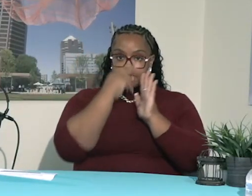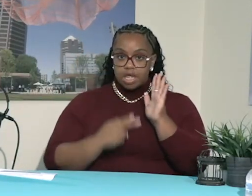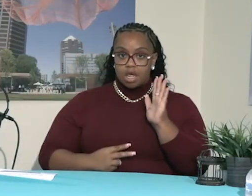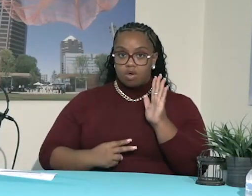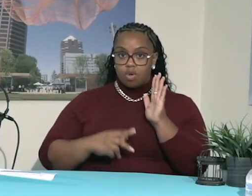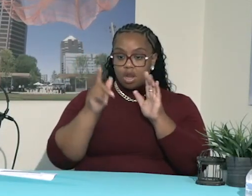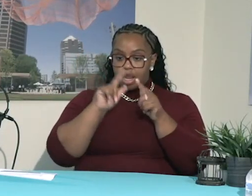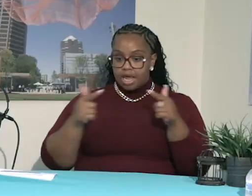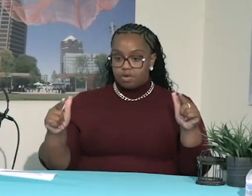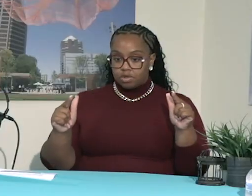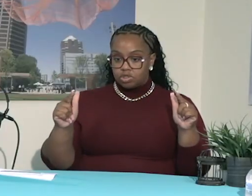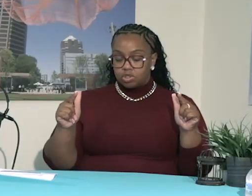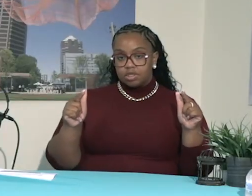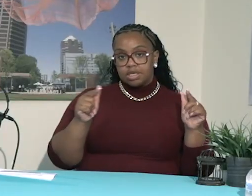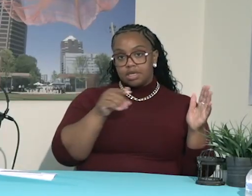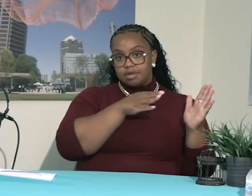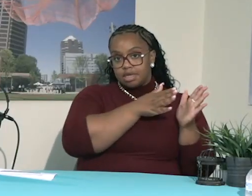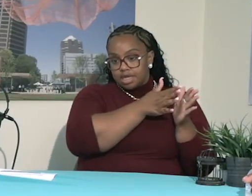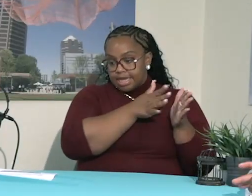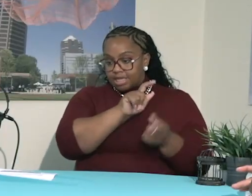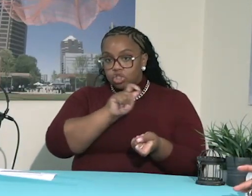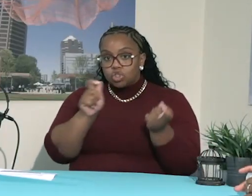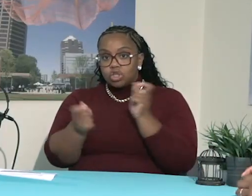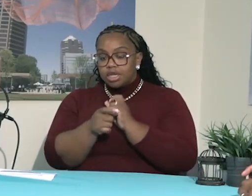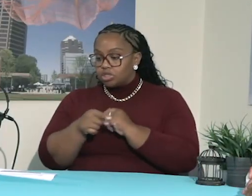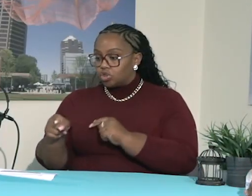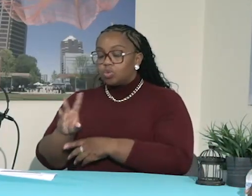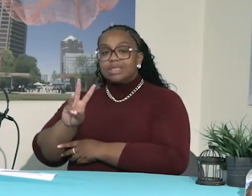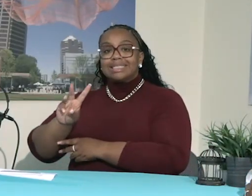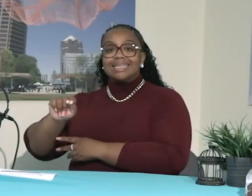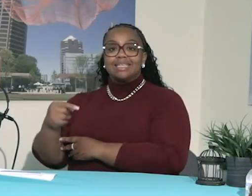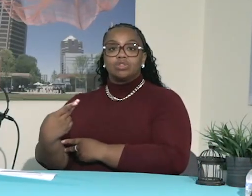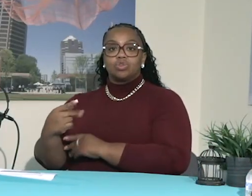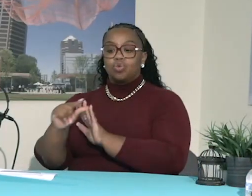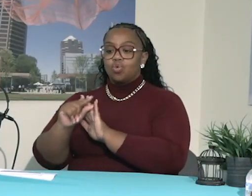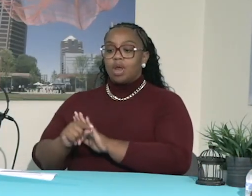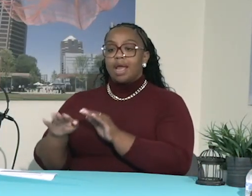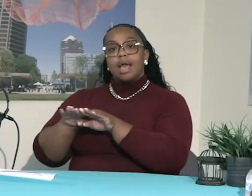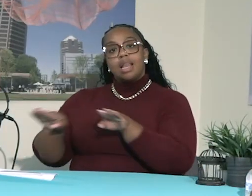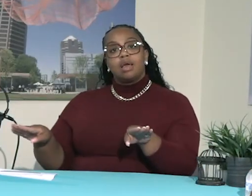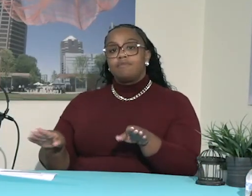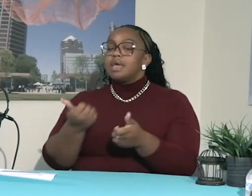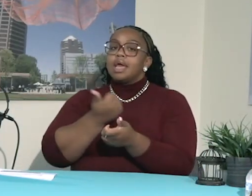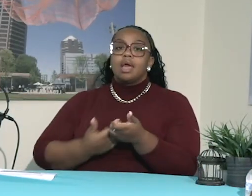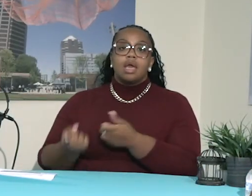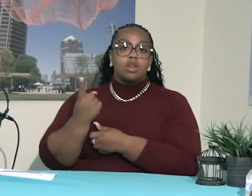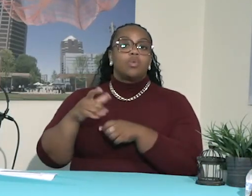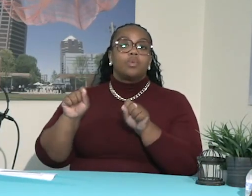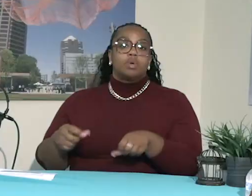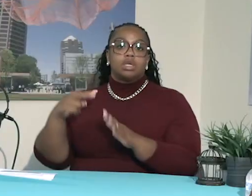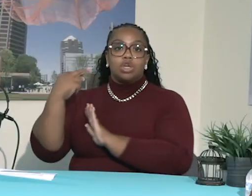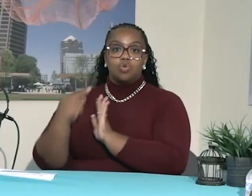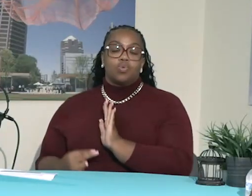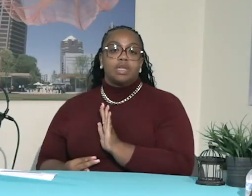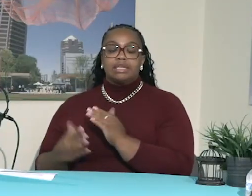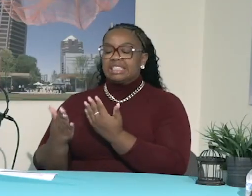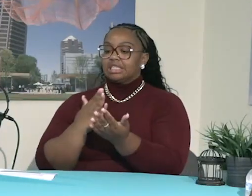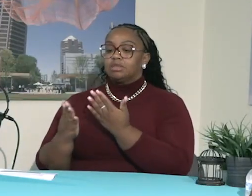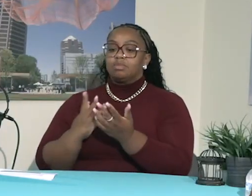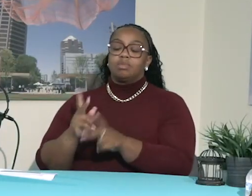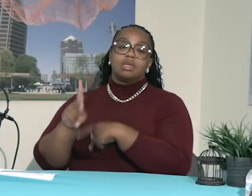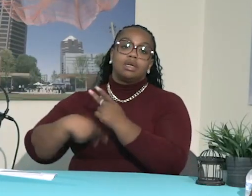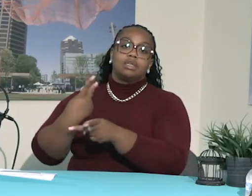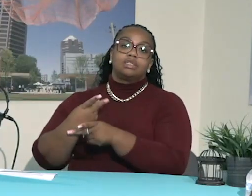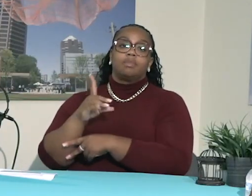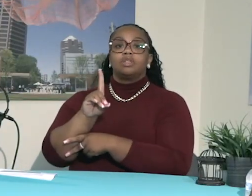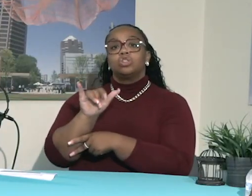level, making it so that anyone can read and understand, whether you have a neurodivergent disorder or you're a veteran